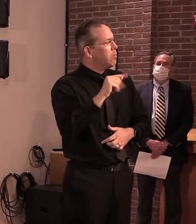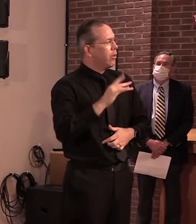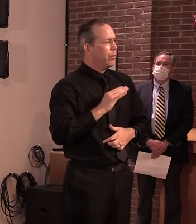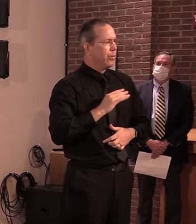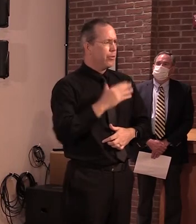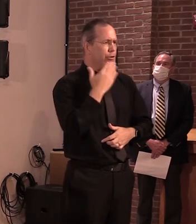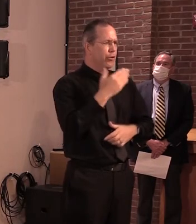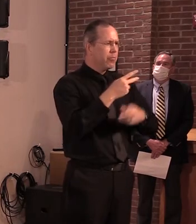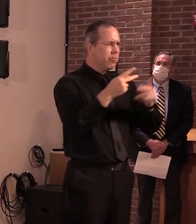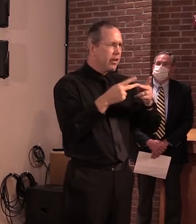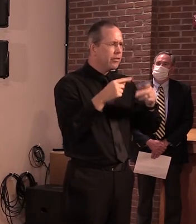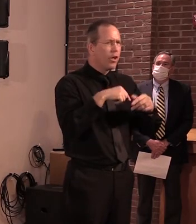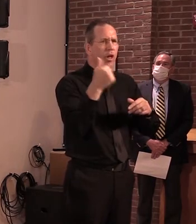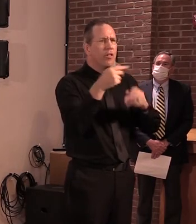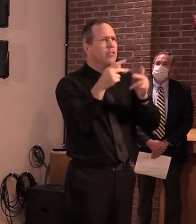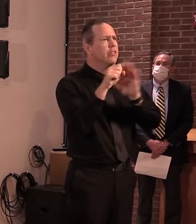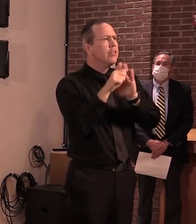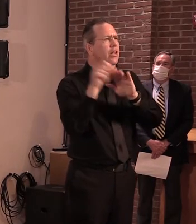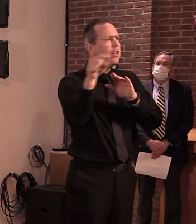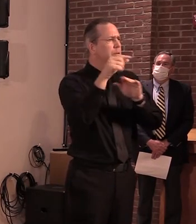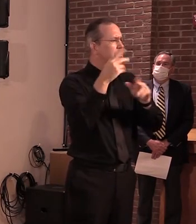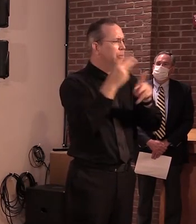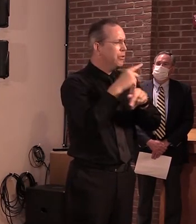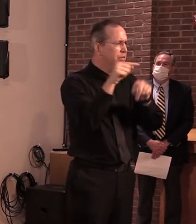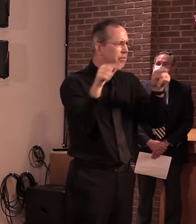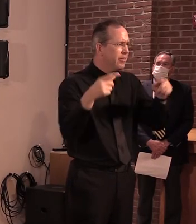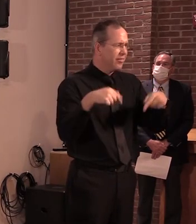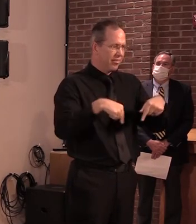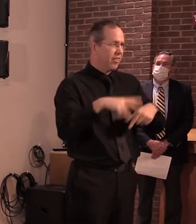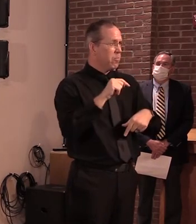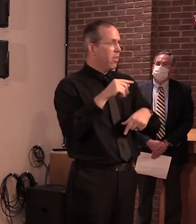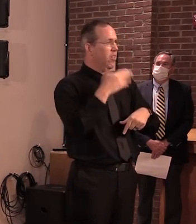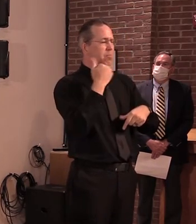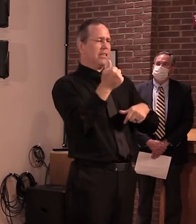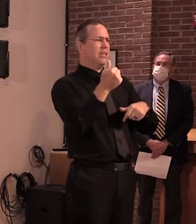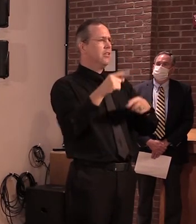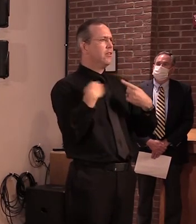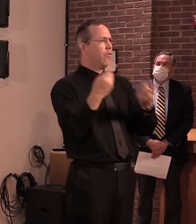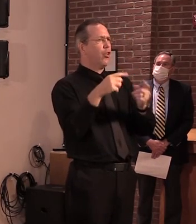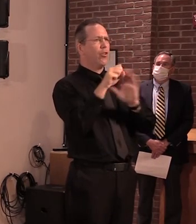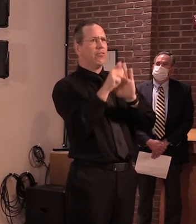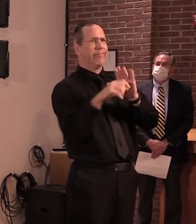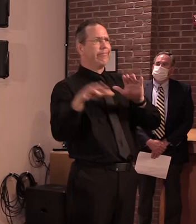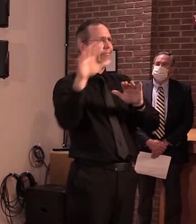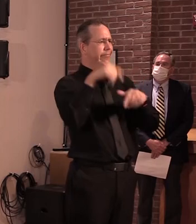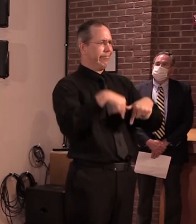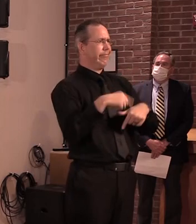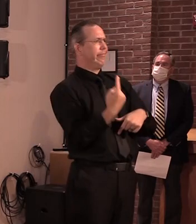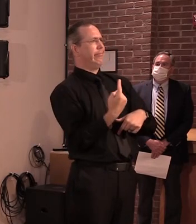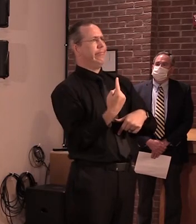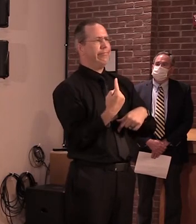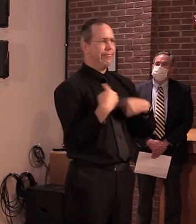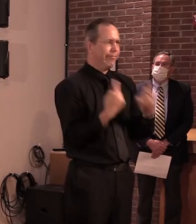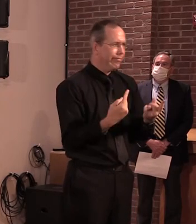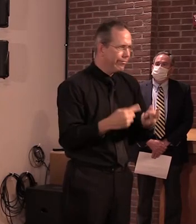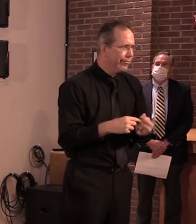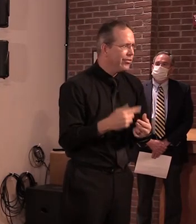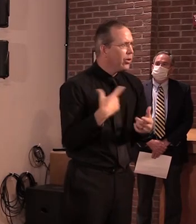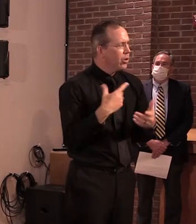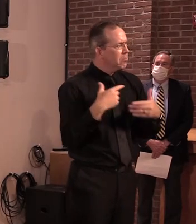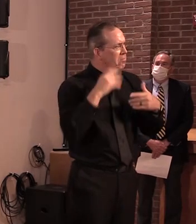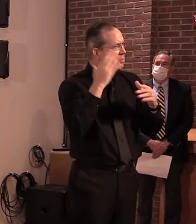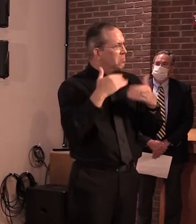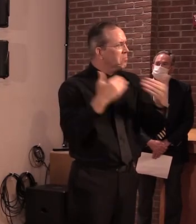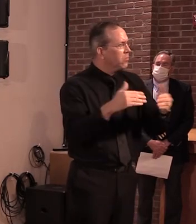we're probably in a better position than any other state in the country right now to return to school. An opportunity to do what's right